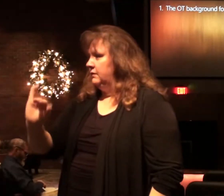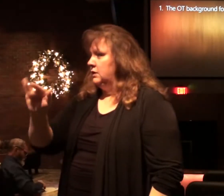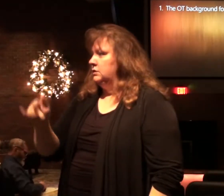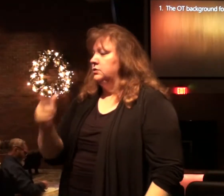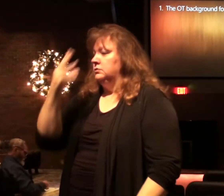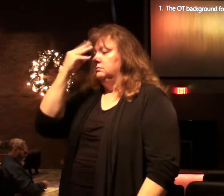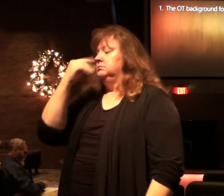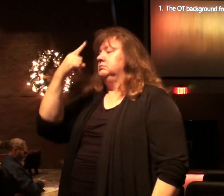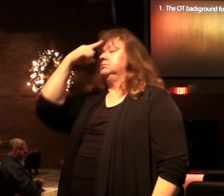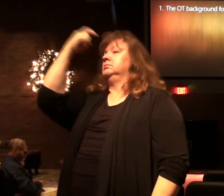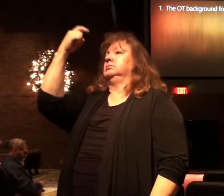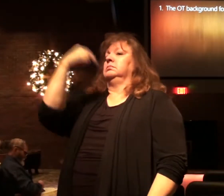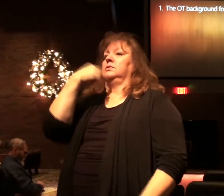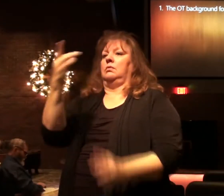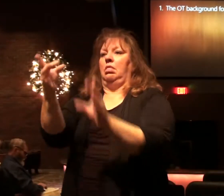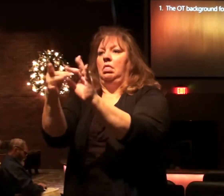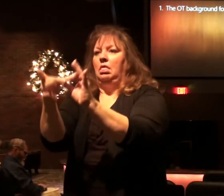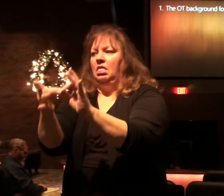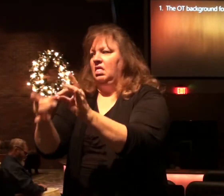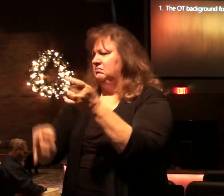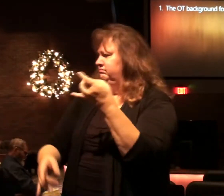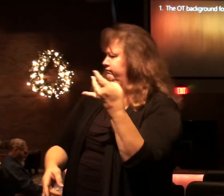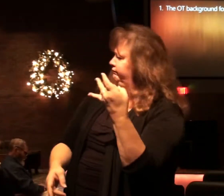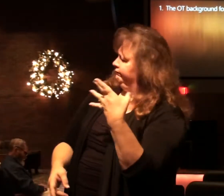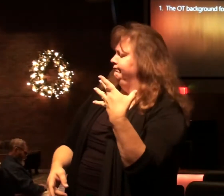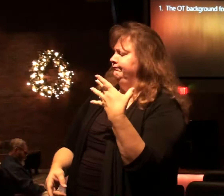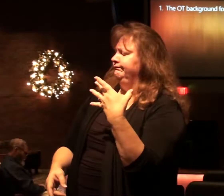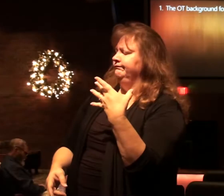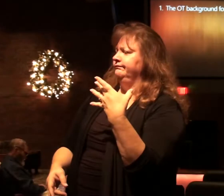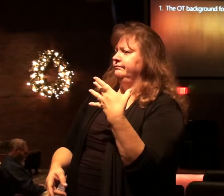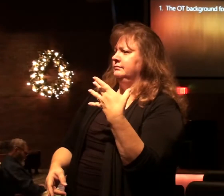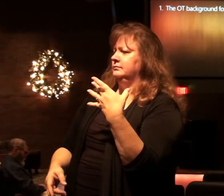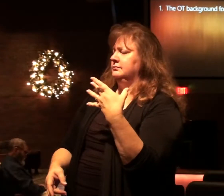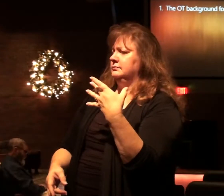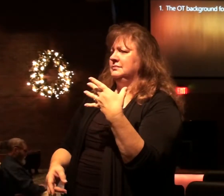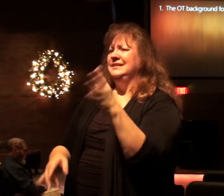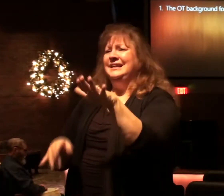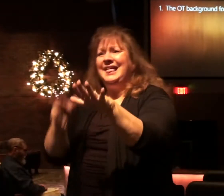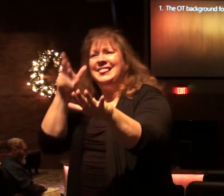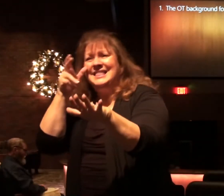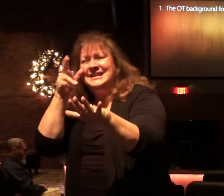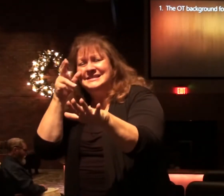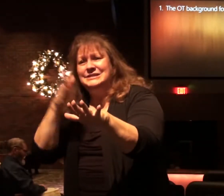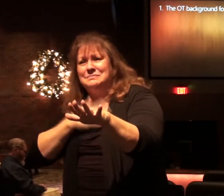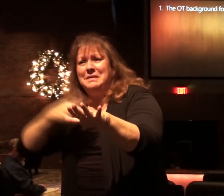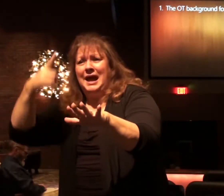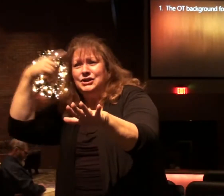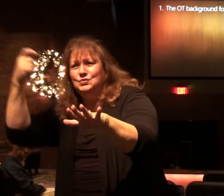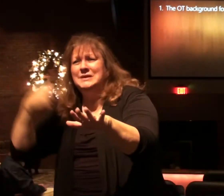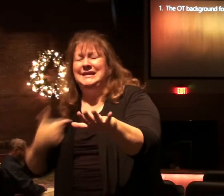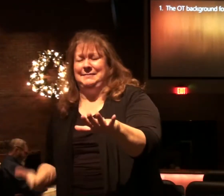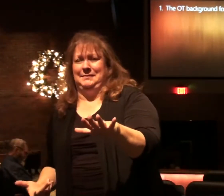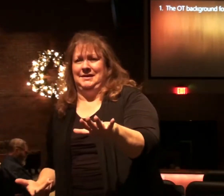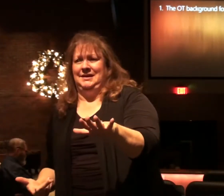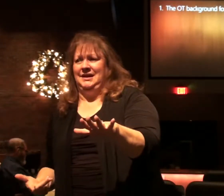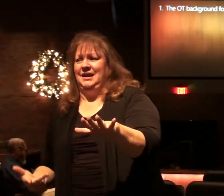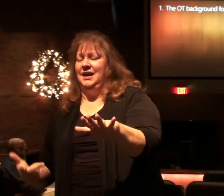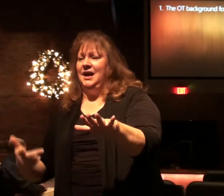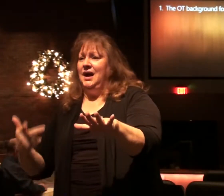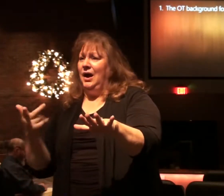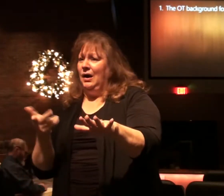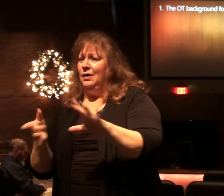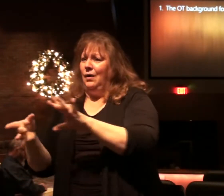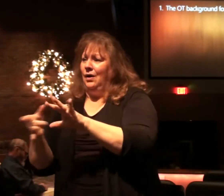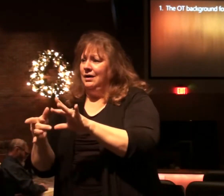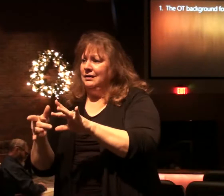When he had told it to his brothers, they hated him even more. He said to them, "Please listen to this dream which I have had. For behold, we